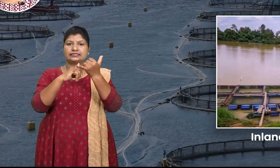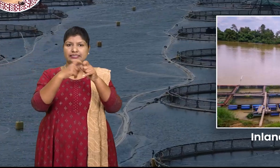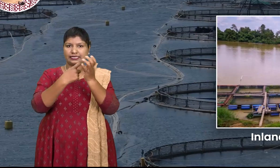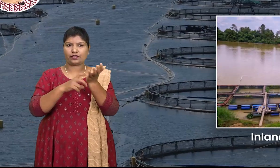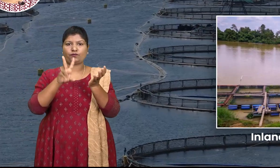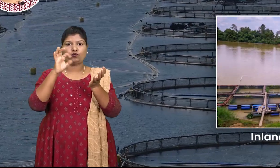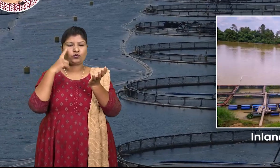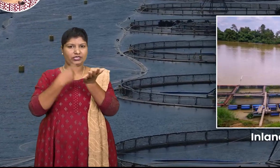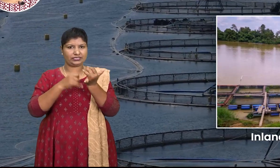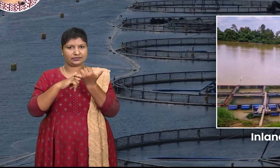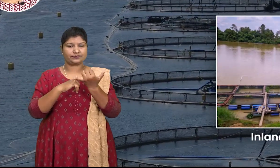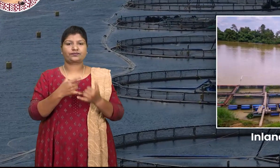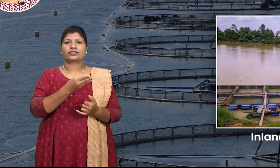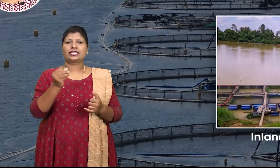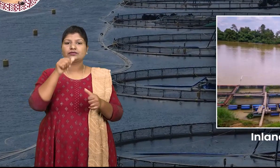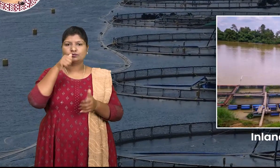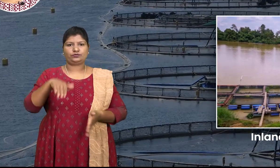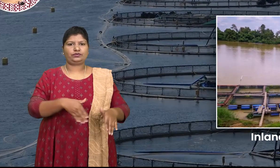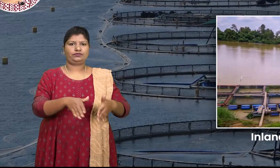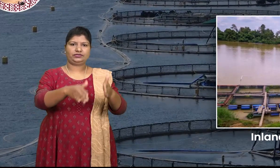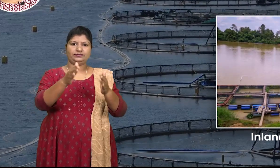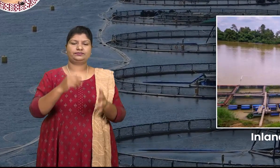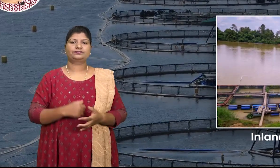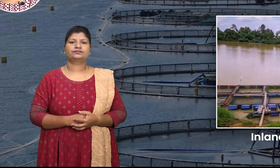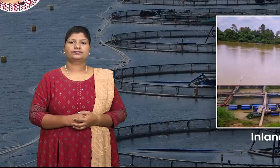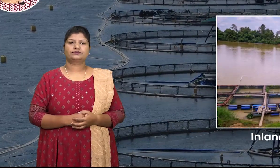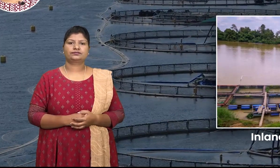reservoirs, and rivers.